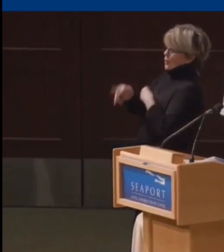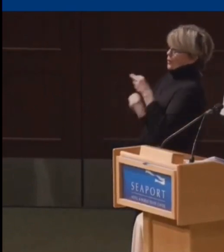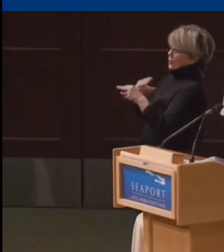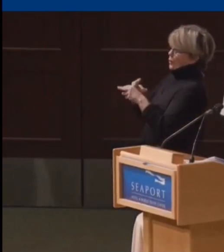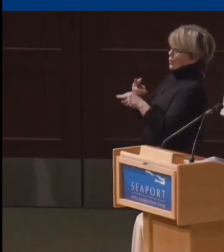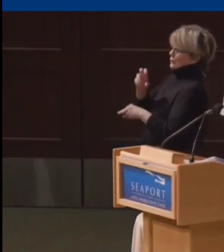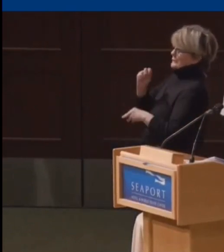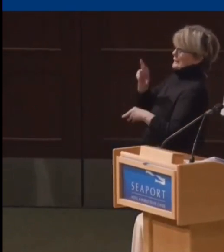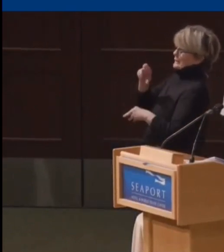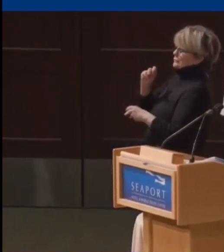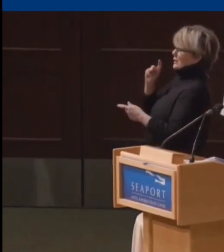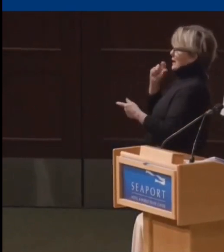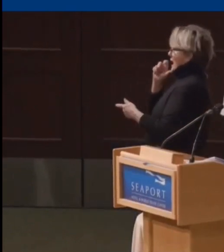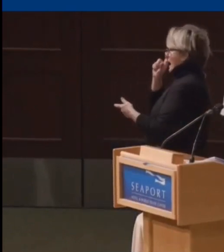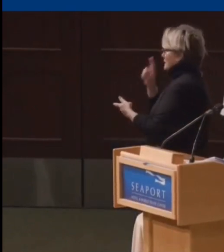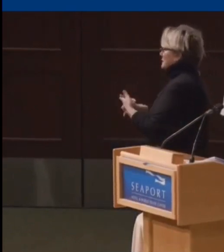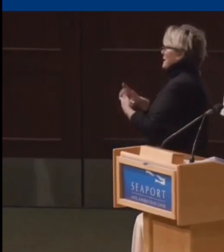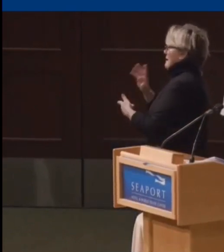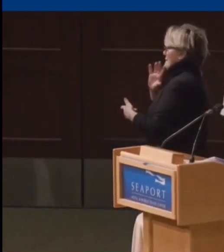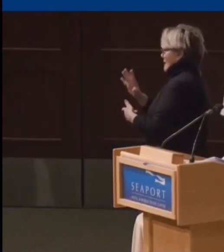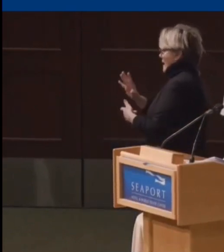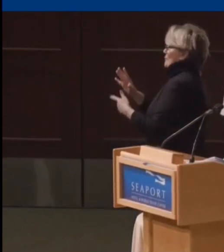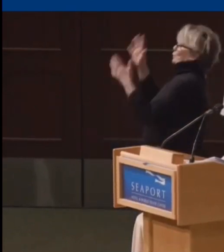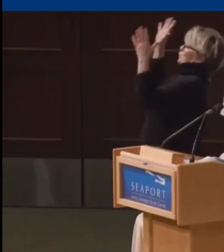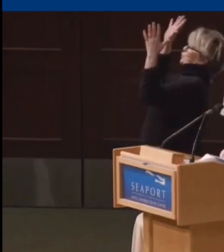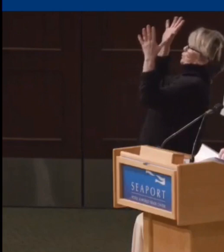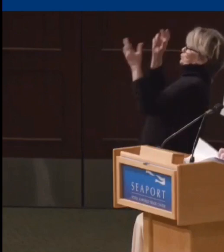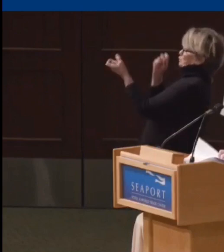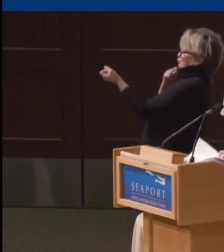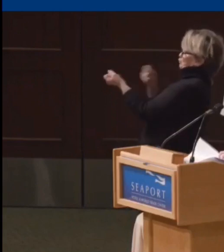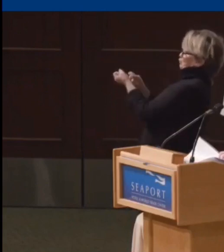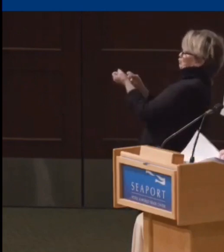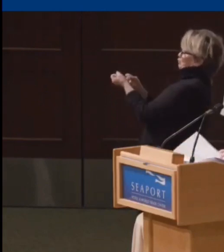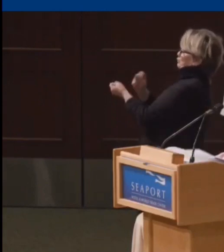wasn't until I was five that I became an avid sports fan.